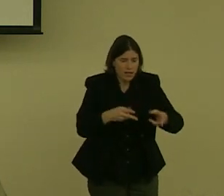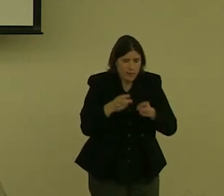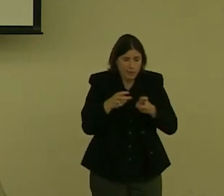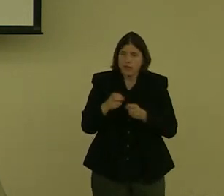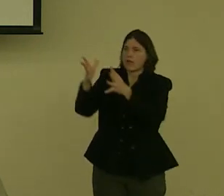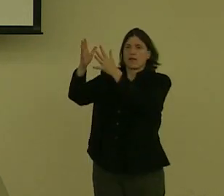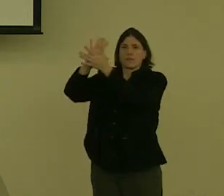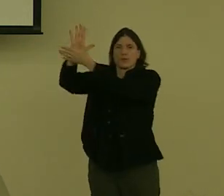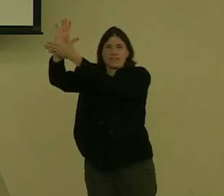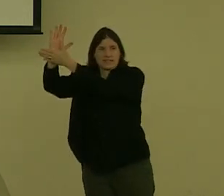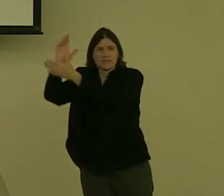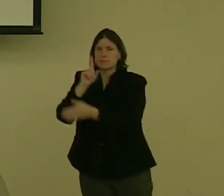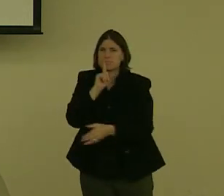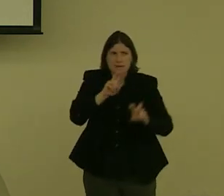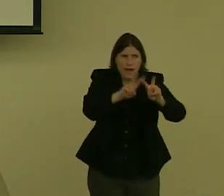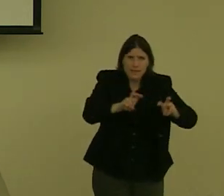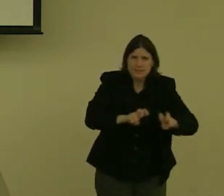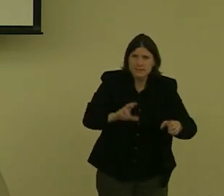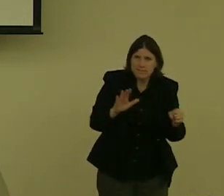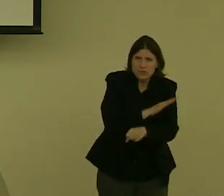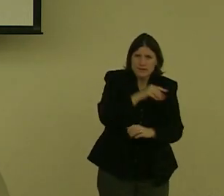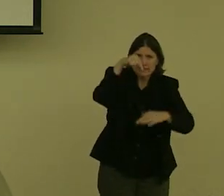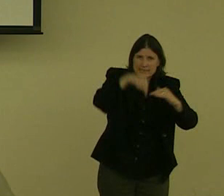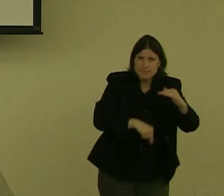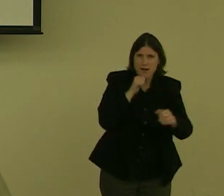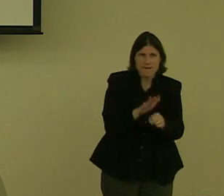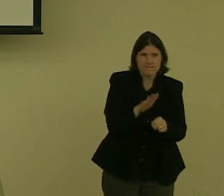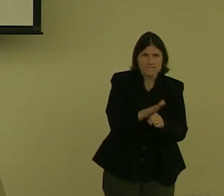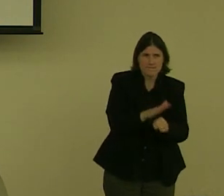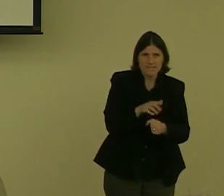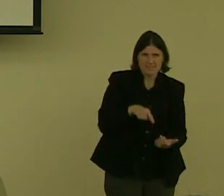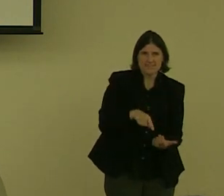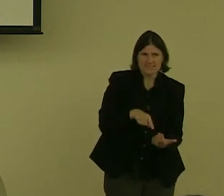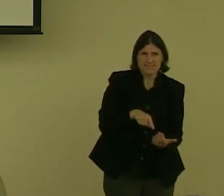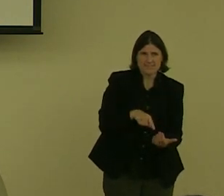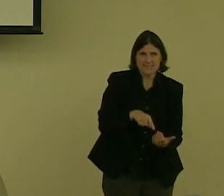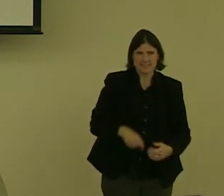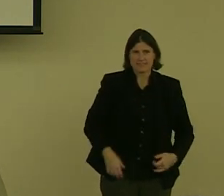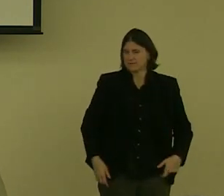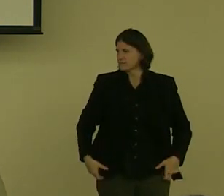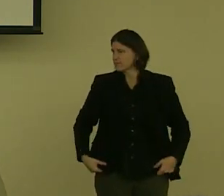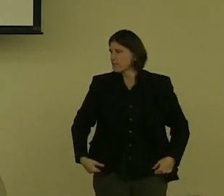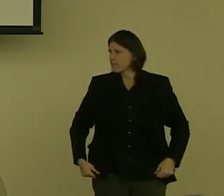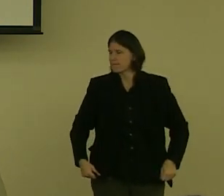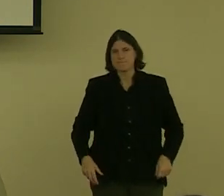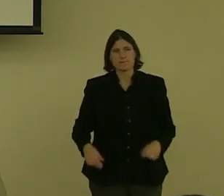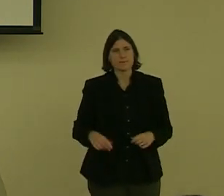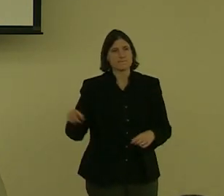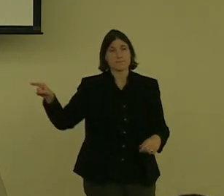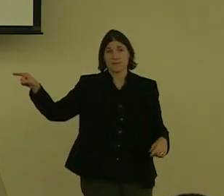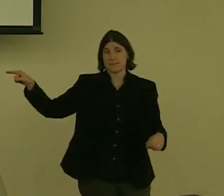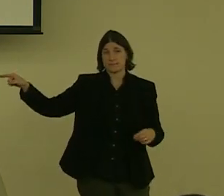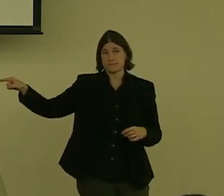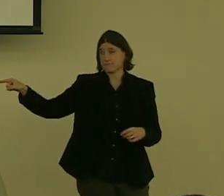who both writes and draws him or herself, what I'm reading. So that's me. But this has been a kind